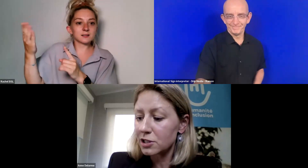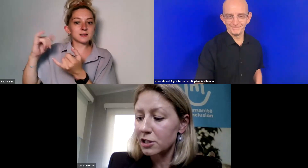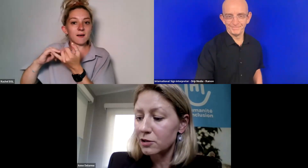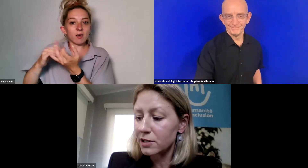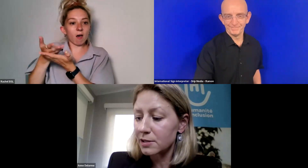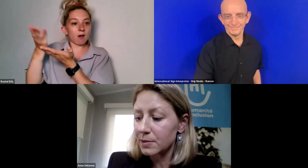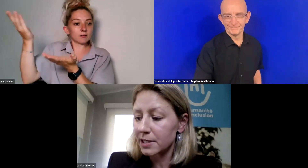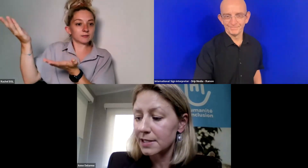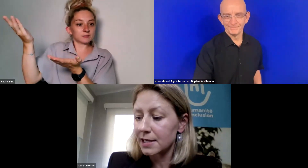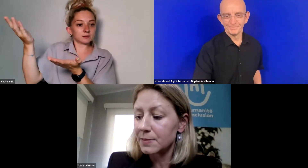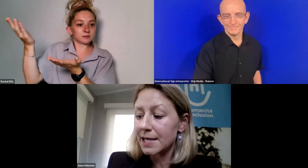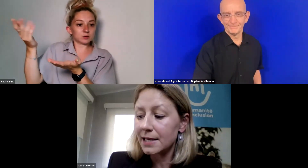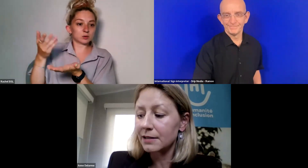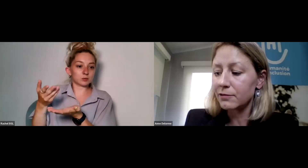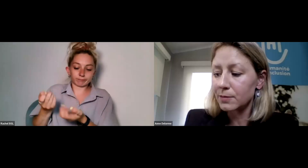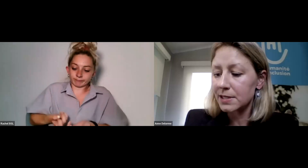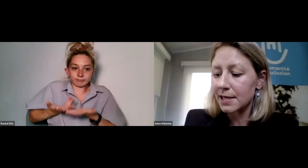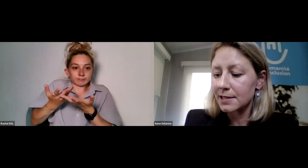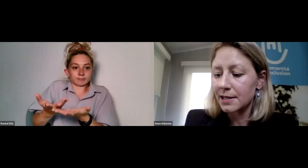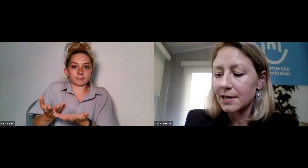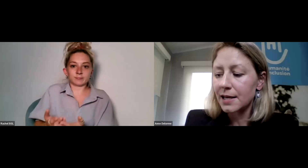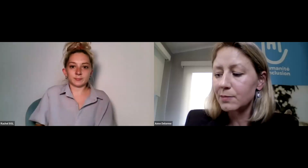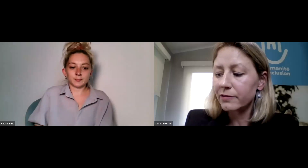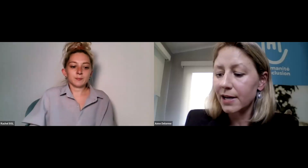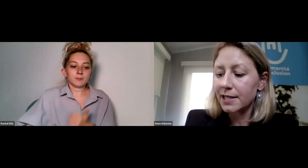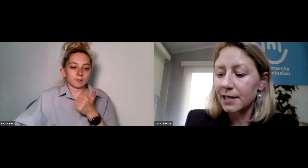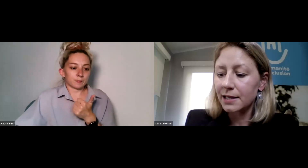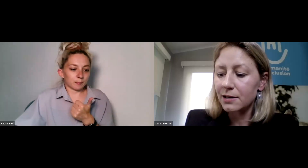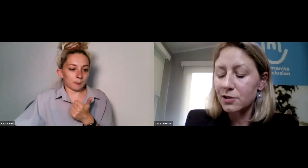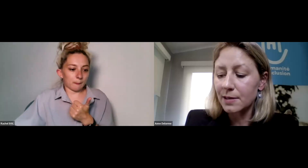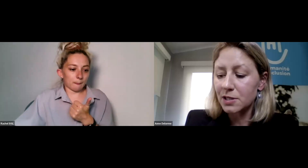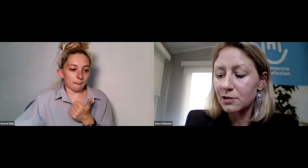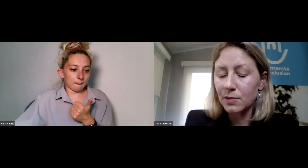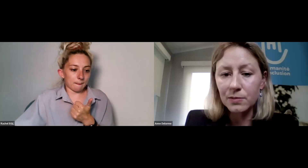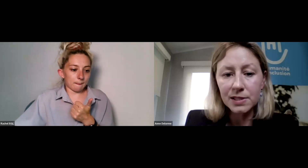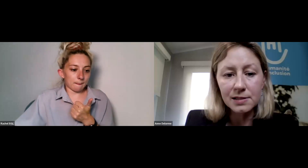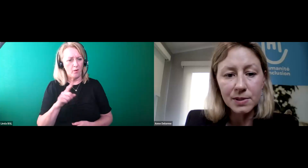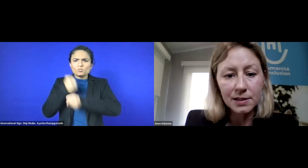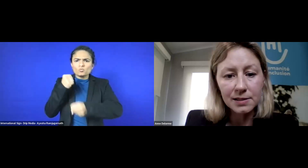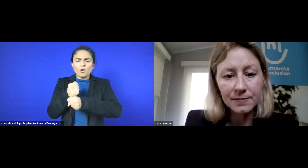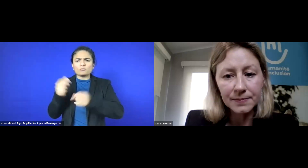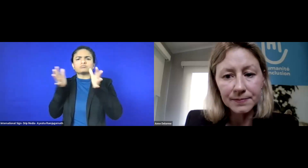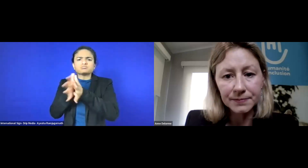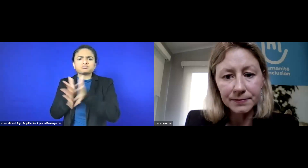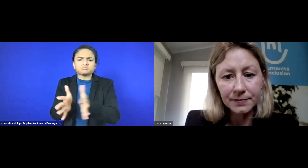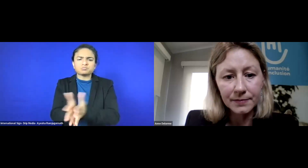to you to share your experience in obtaining informed consent and providing contraception to women with